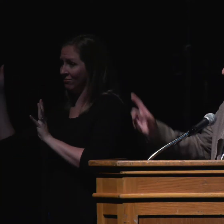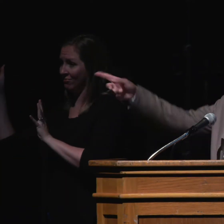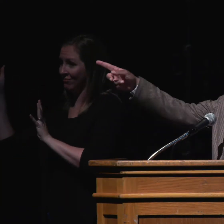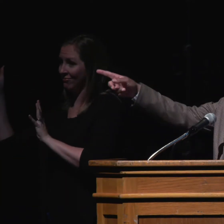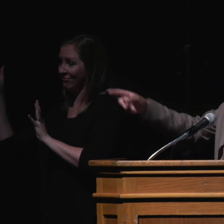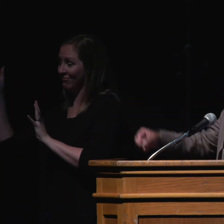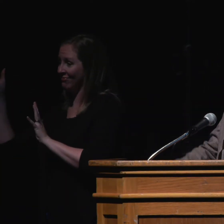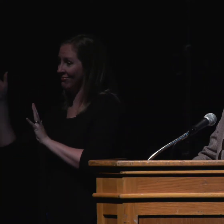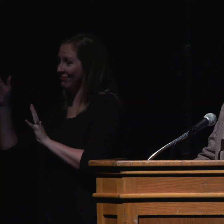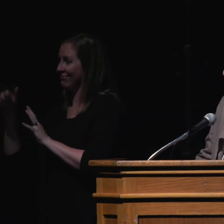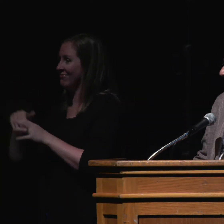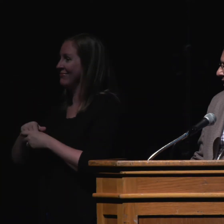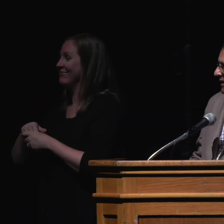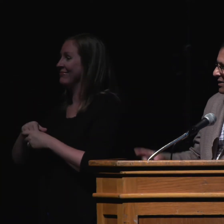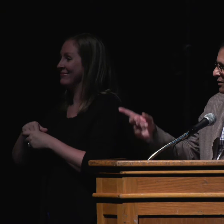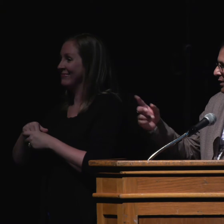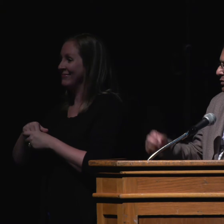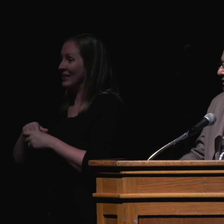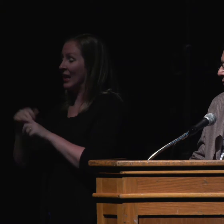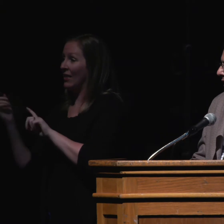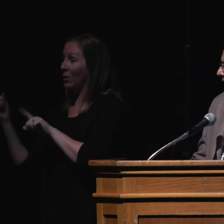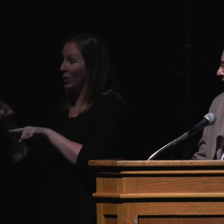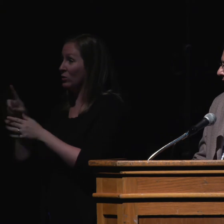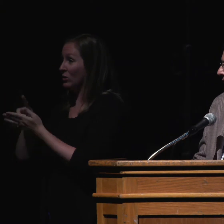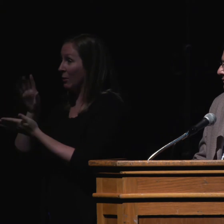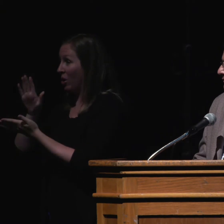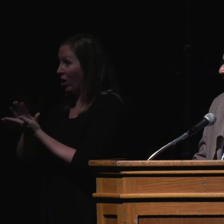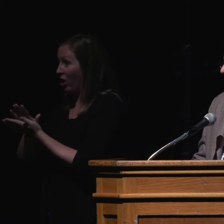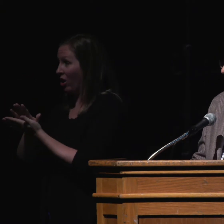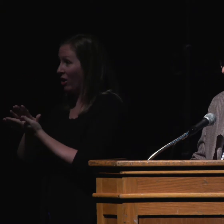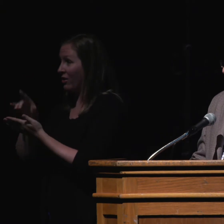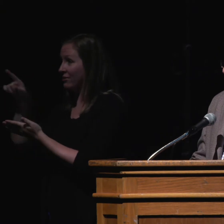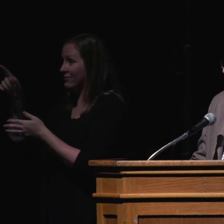Where is R.S. Payne? And then she went to Dunbar.